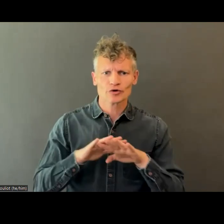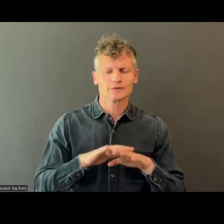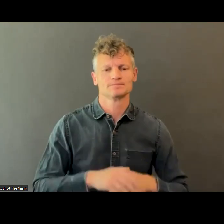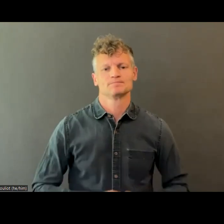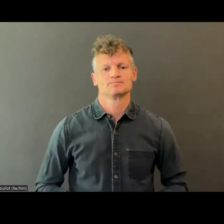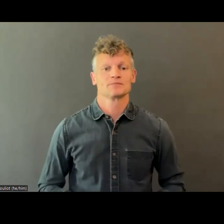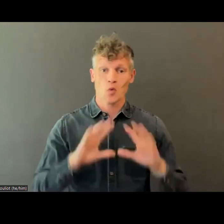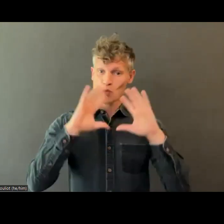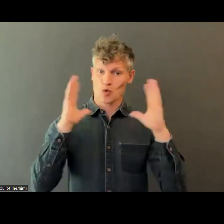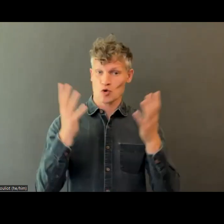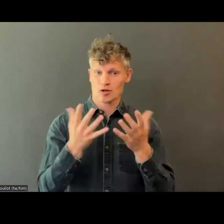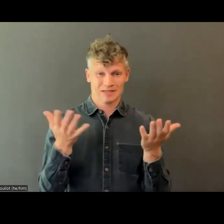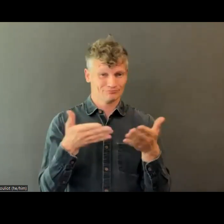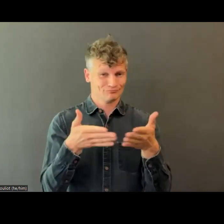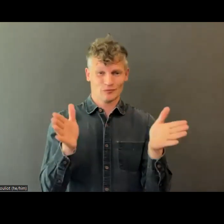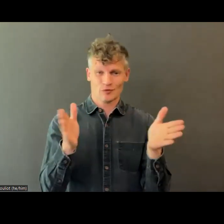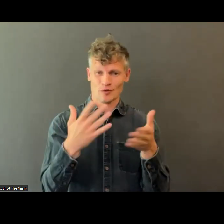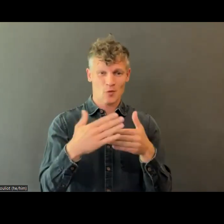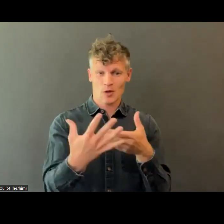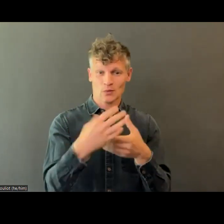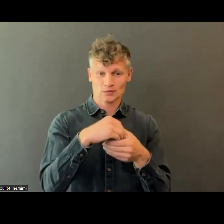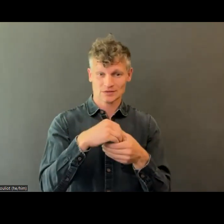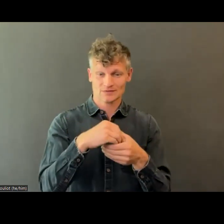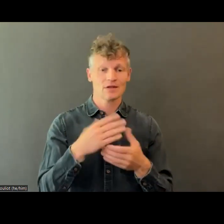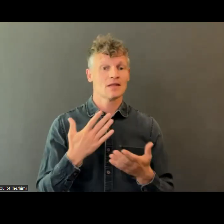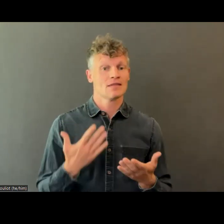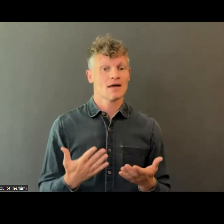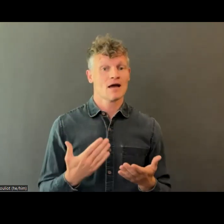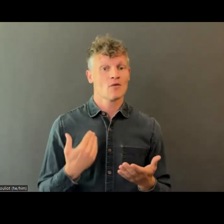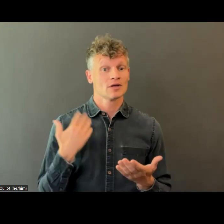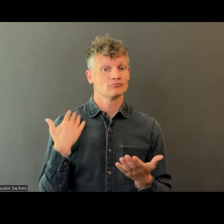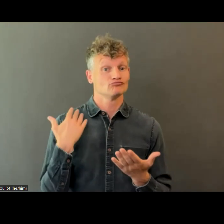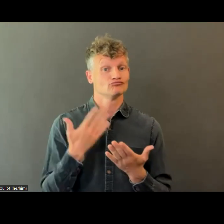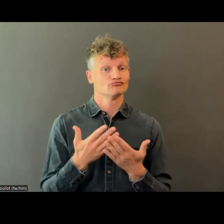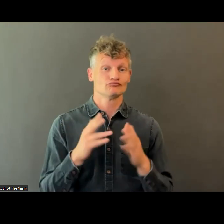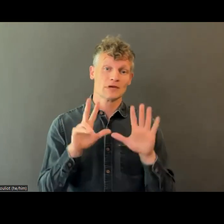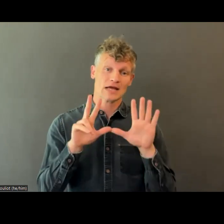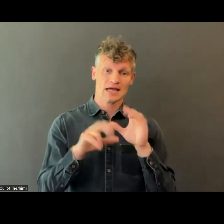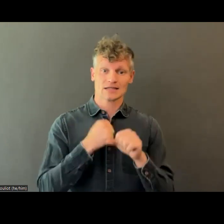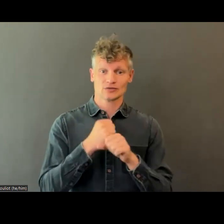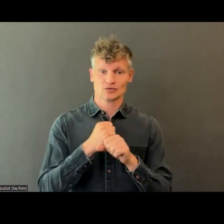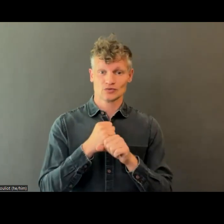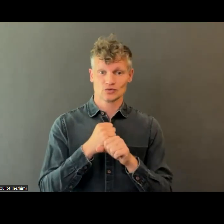for just coming up 8 years. My core role is leading our